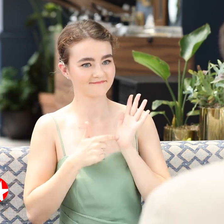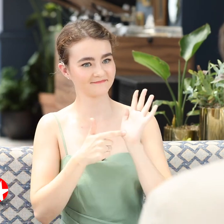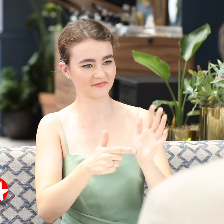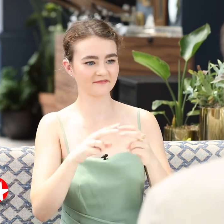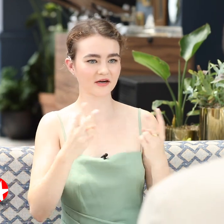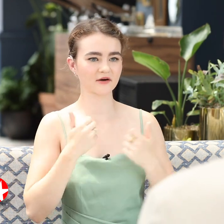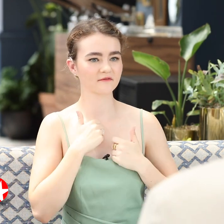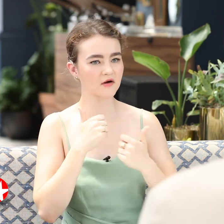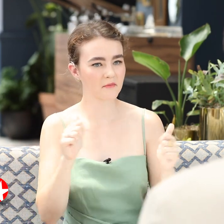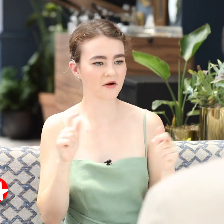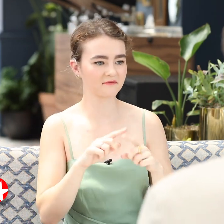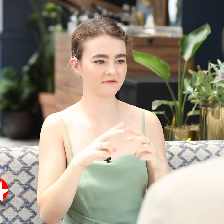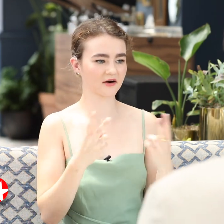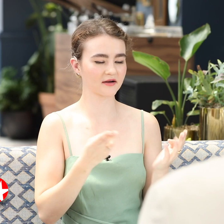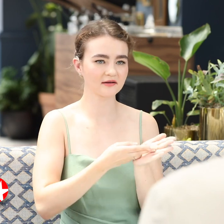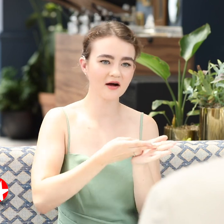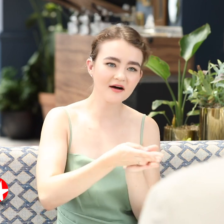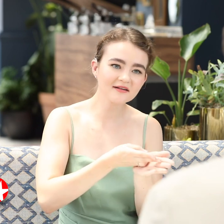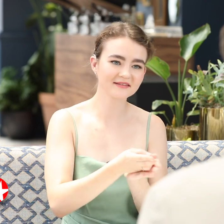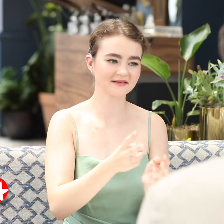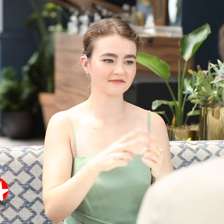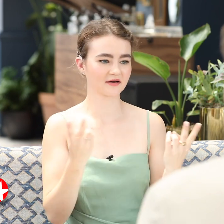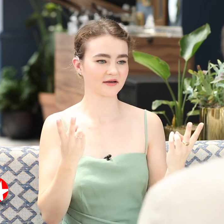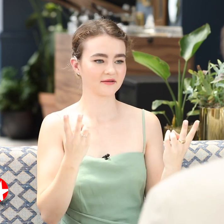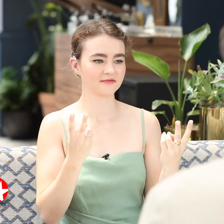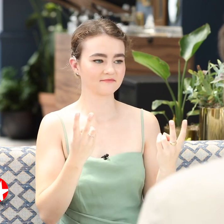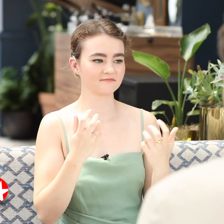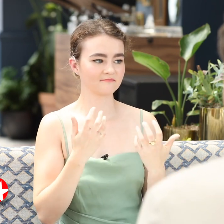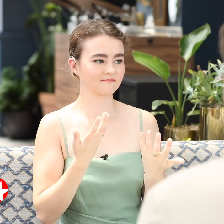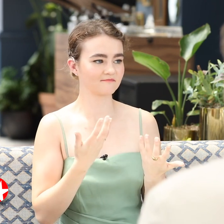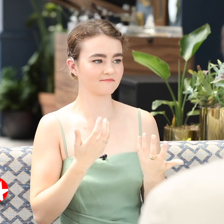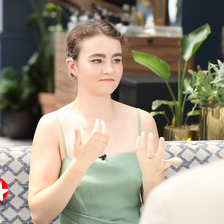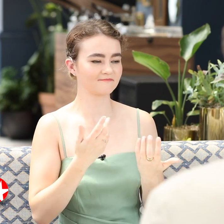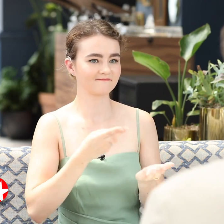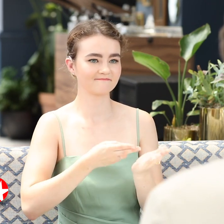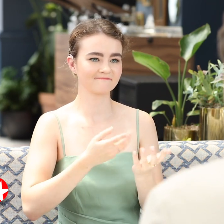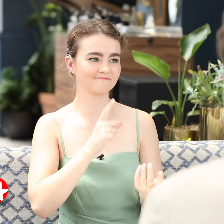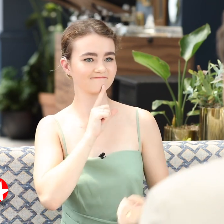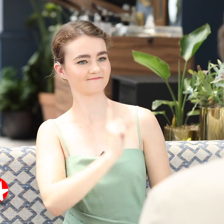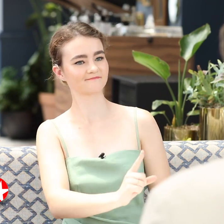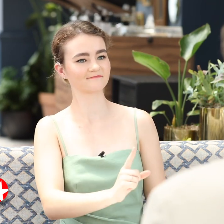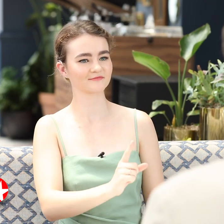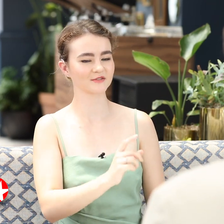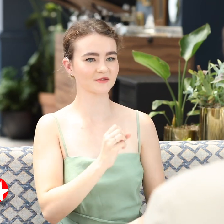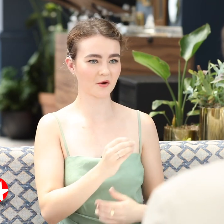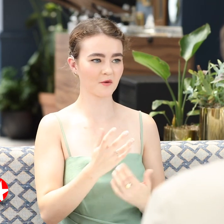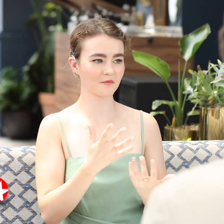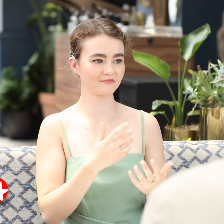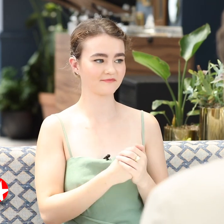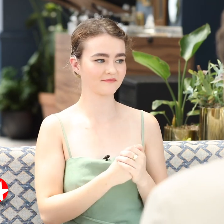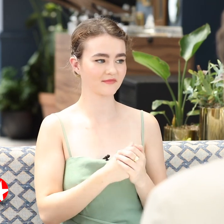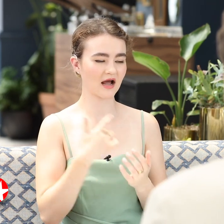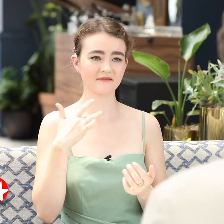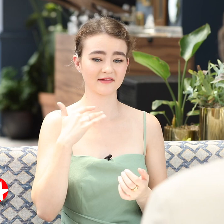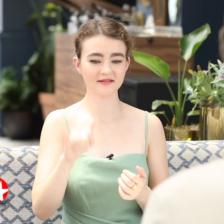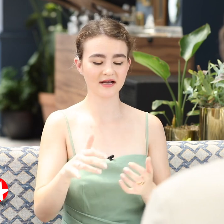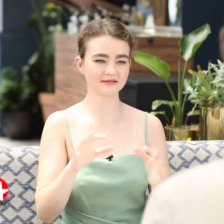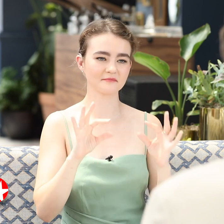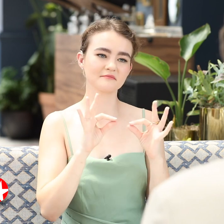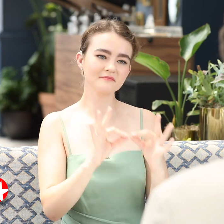culture, you know, ASL is very visible. All that inflection and nuance is visible through your face, through your body. And I think sometimes it reads